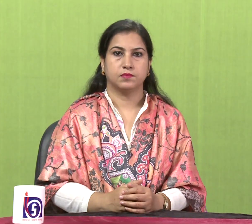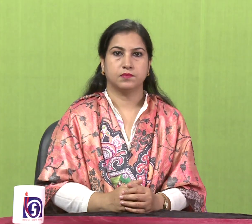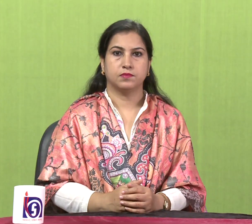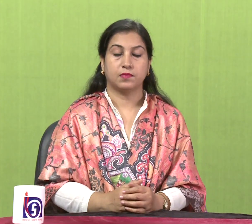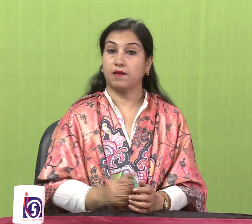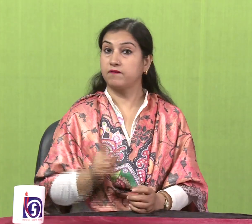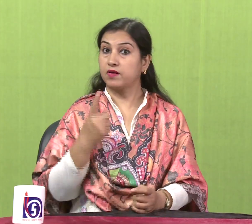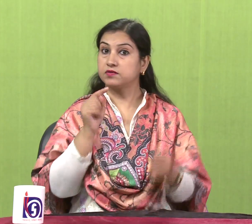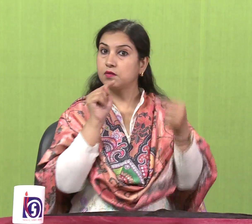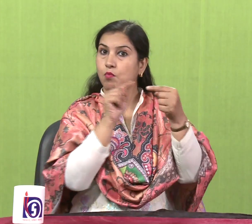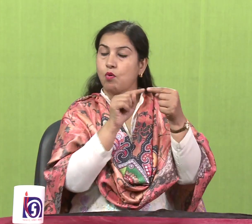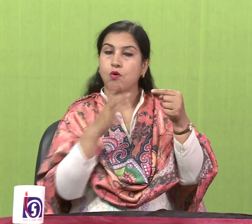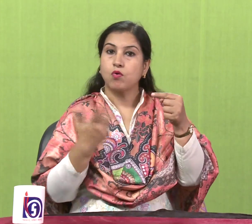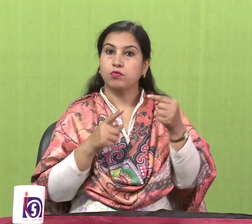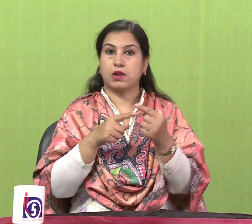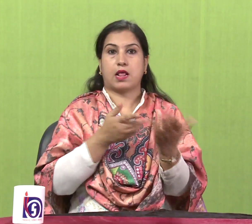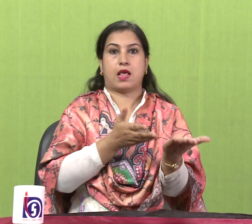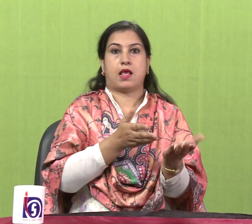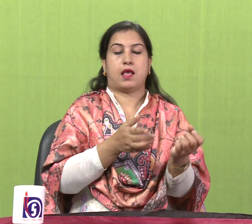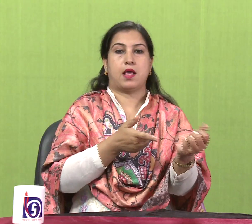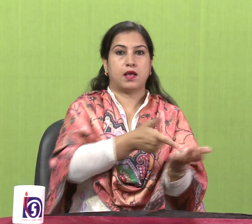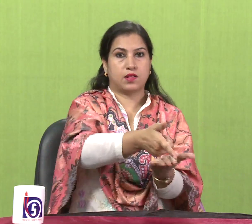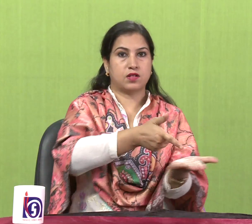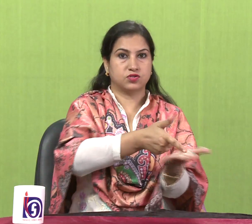First factor is agriculture development.